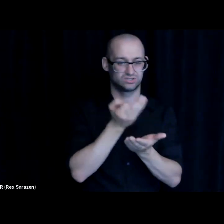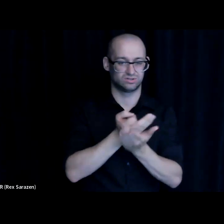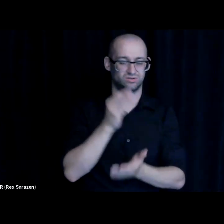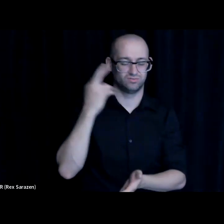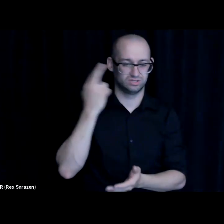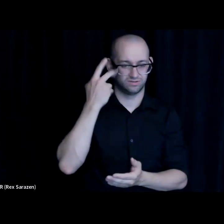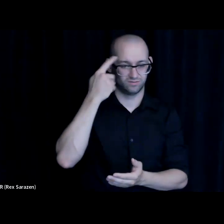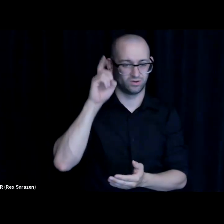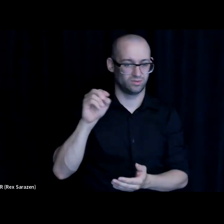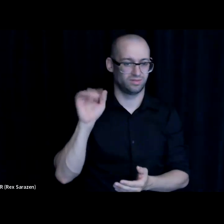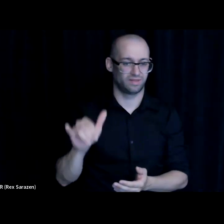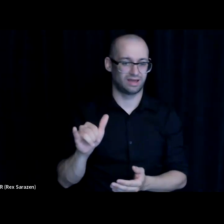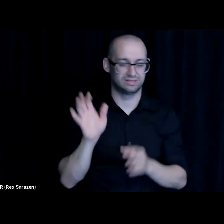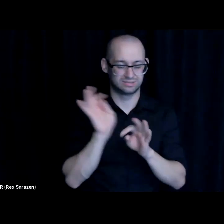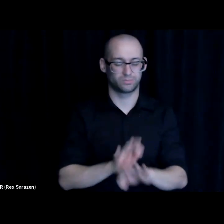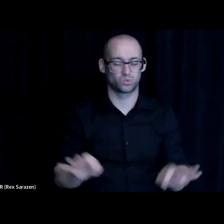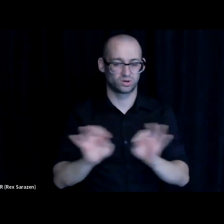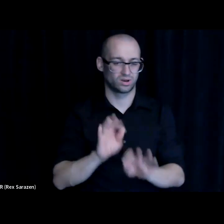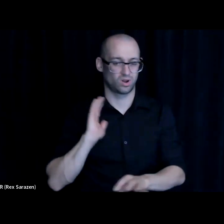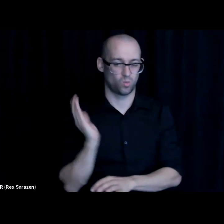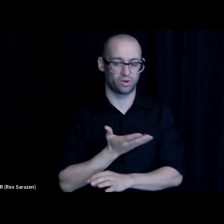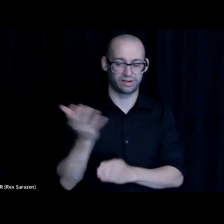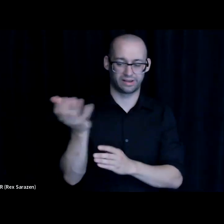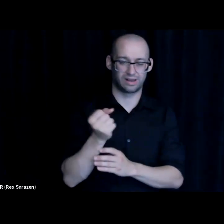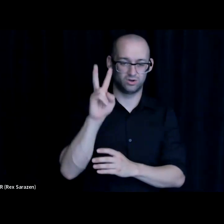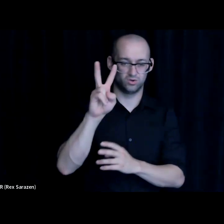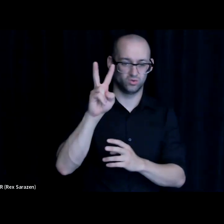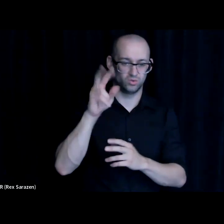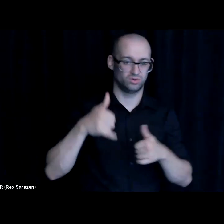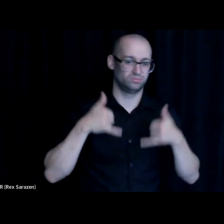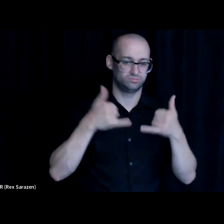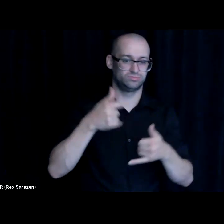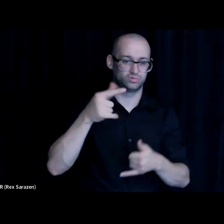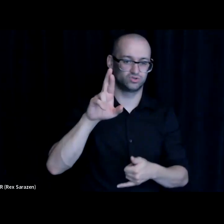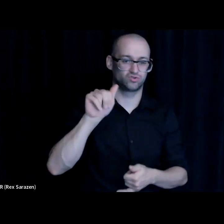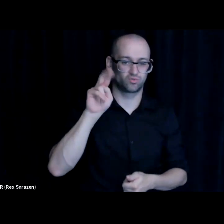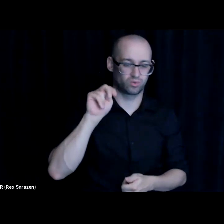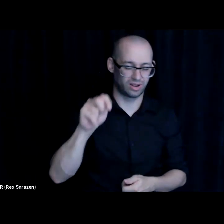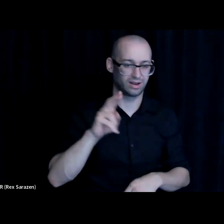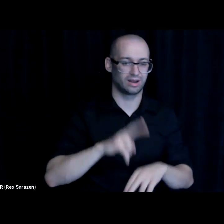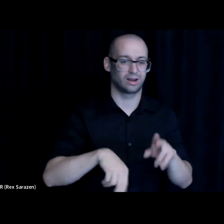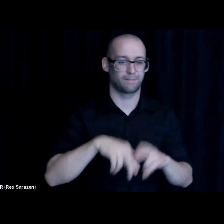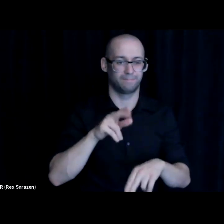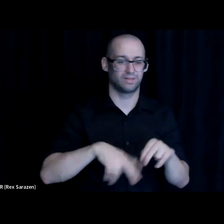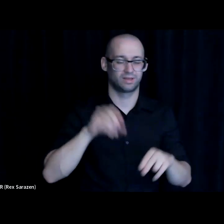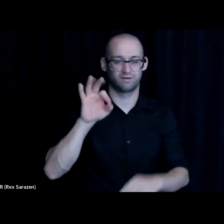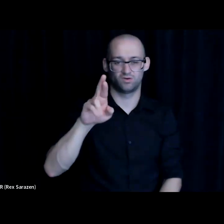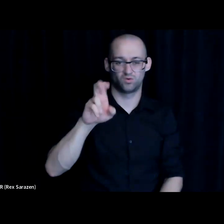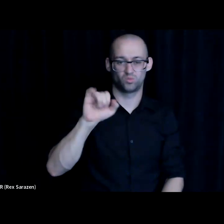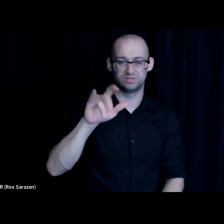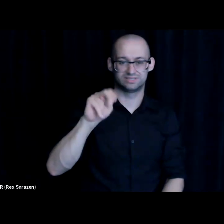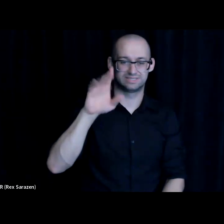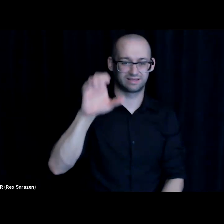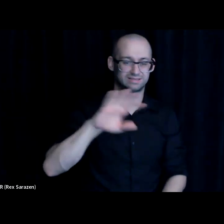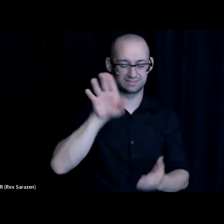was important. We were the recipients of 2 grants for the building of resilience centers due to the rim fire. And those